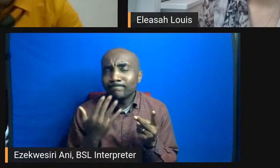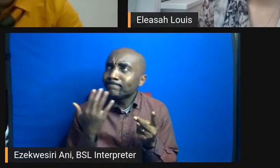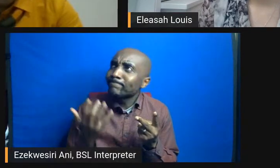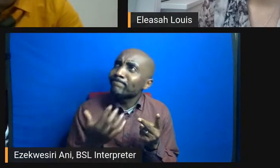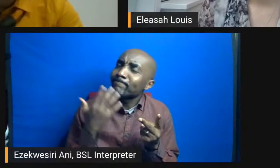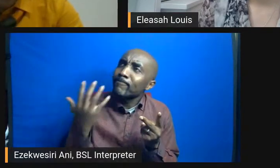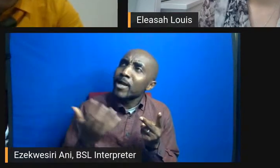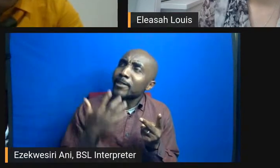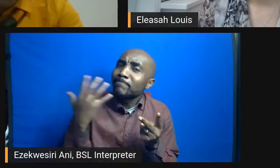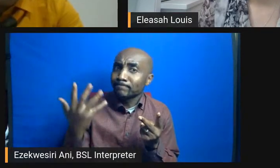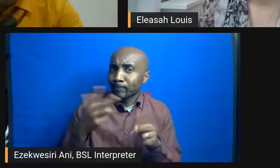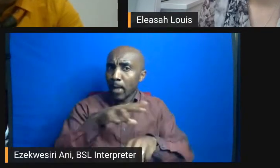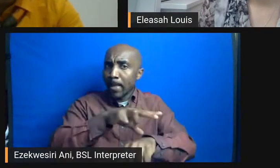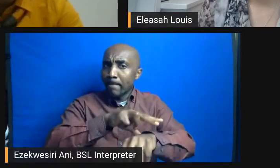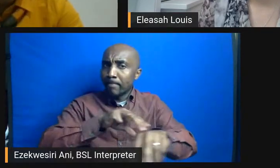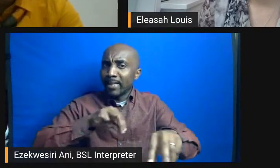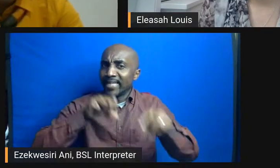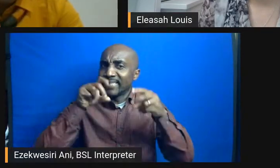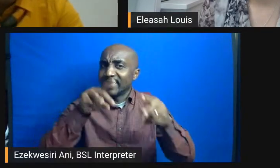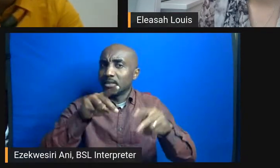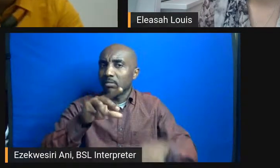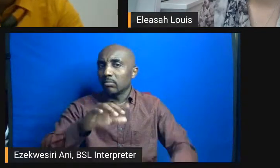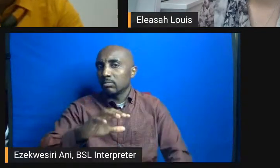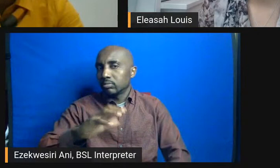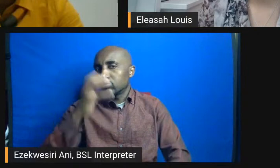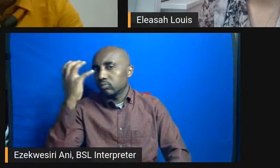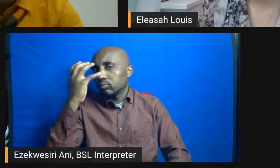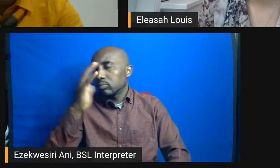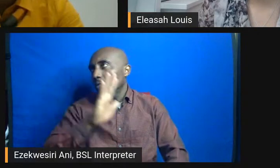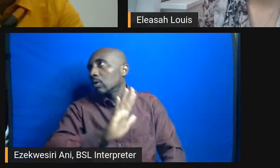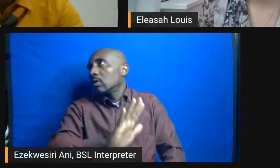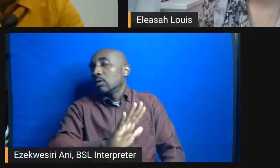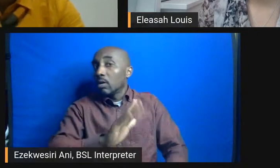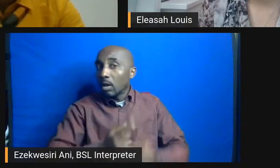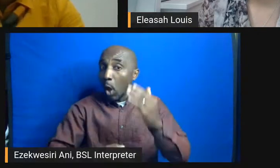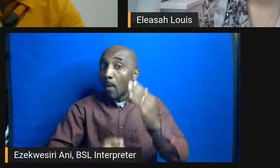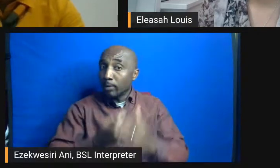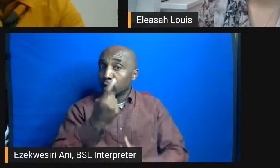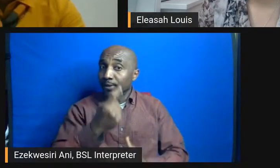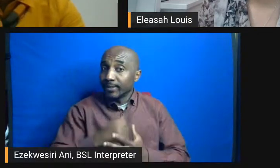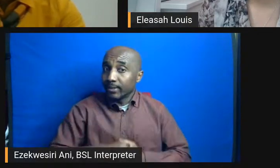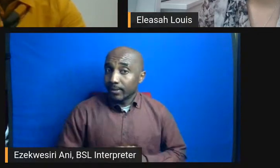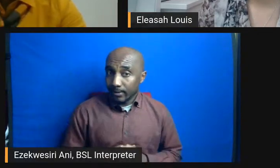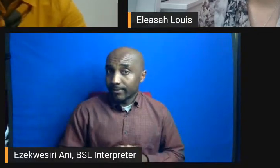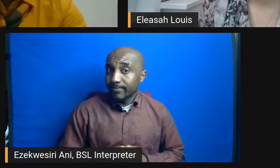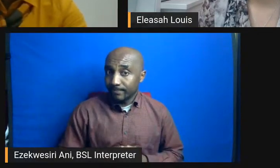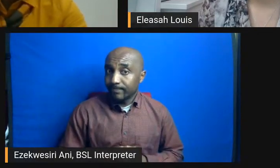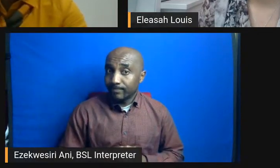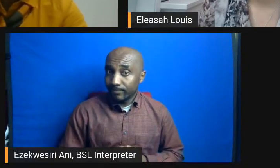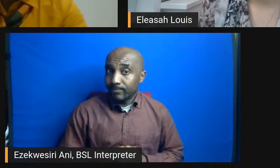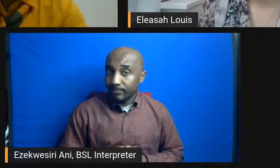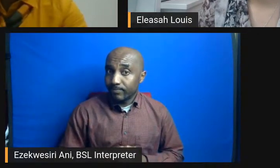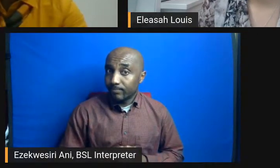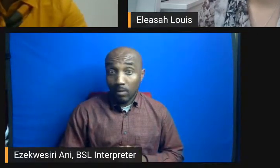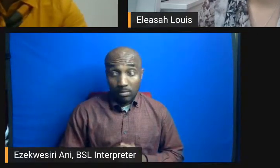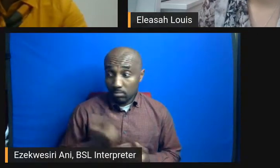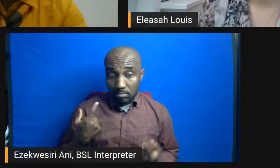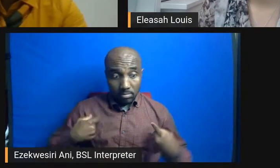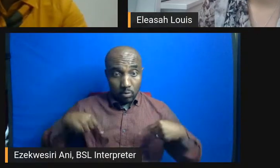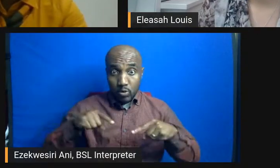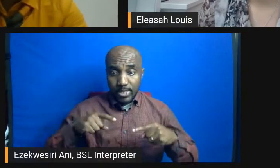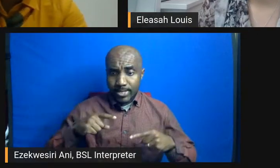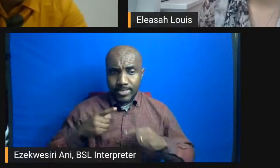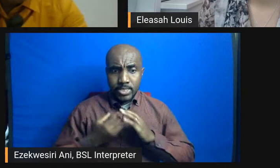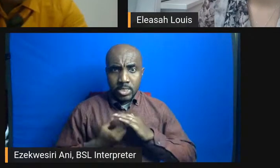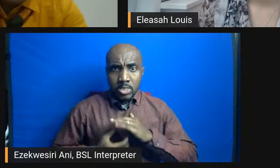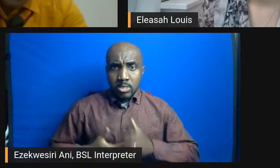the policing system, as an opportunity, because it's very, we could stay angry, but I